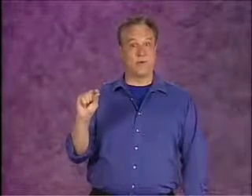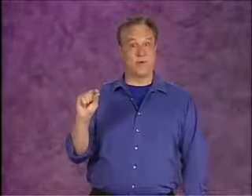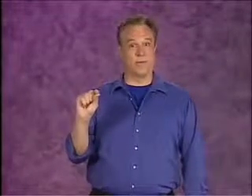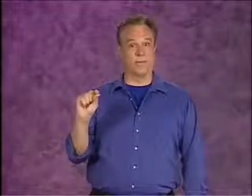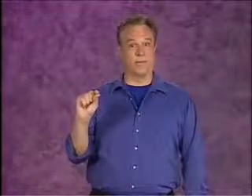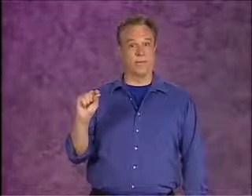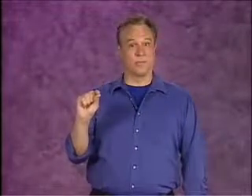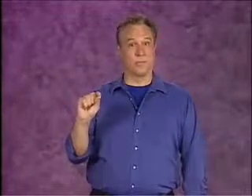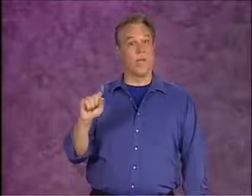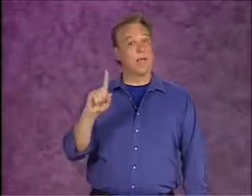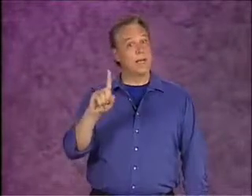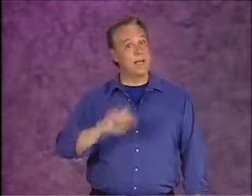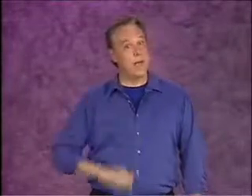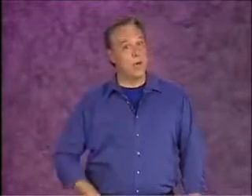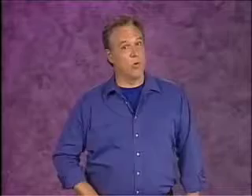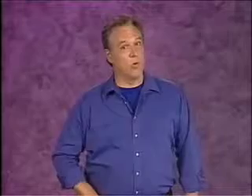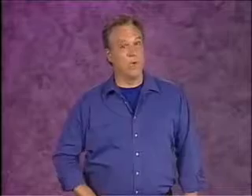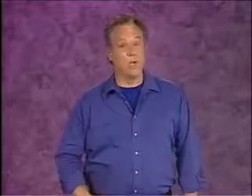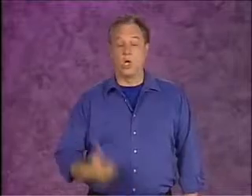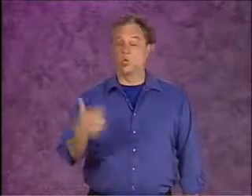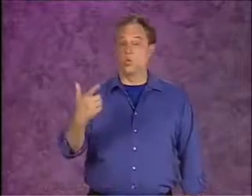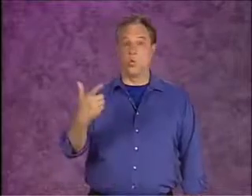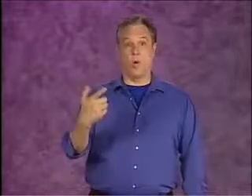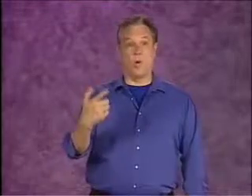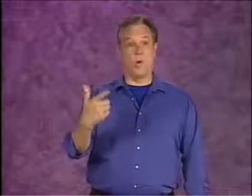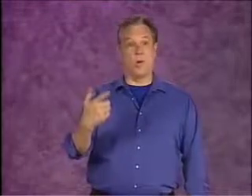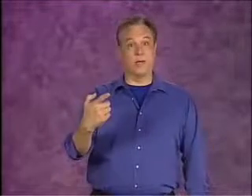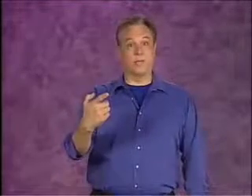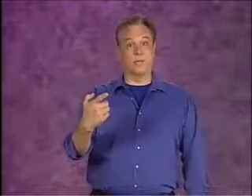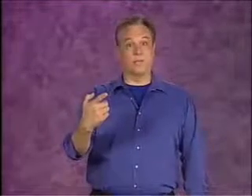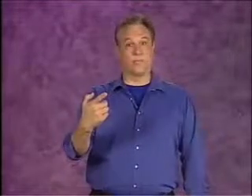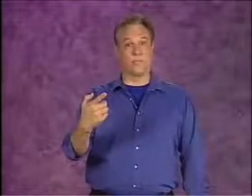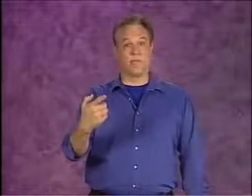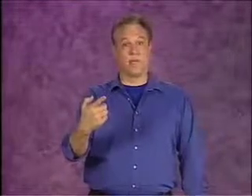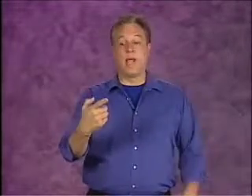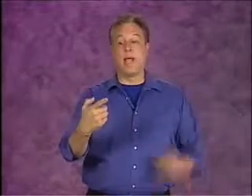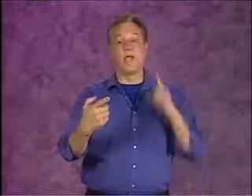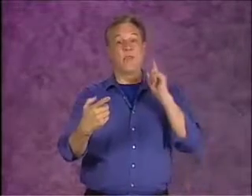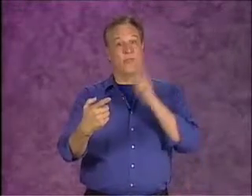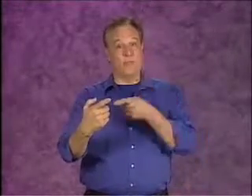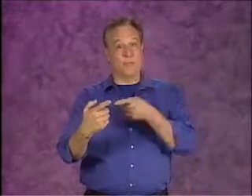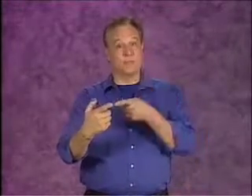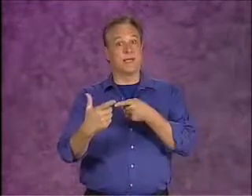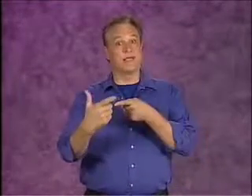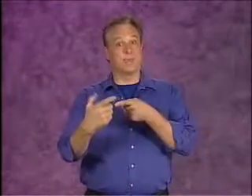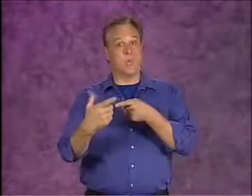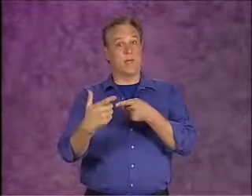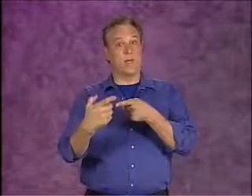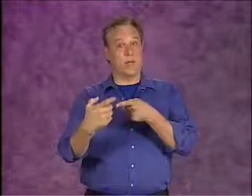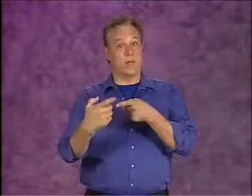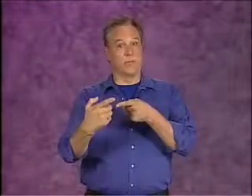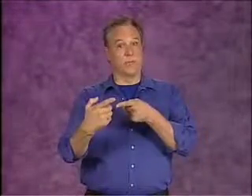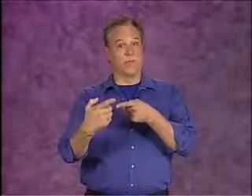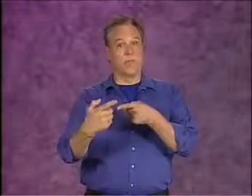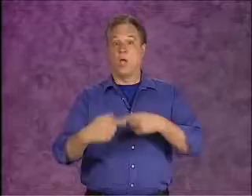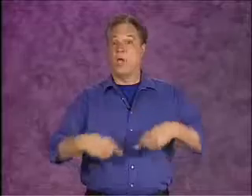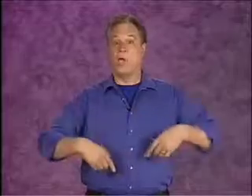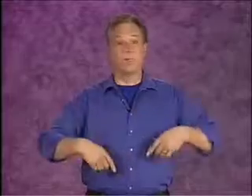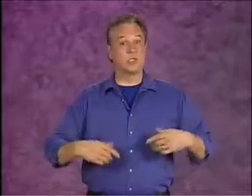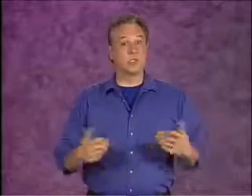20. Now, 21. This is 21. Looks